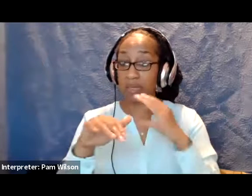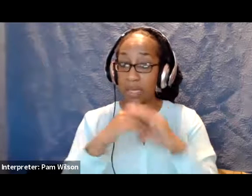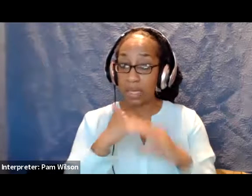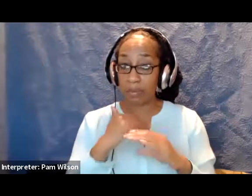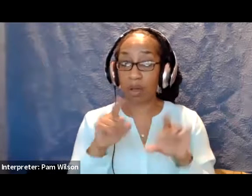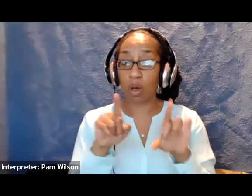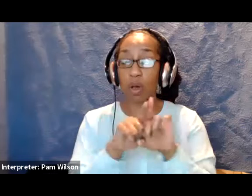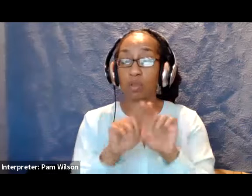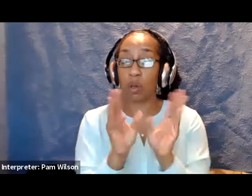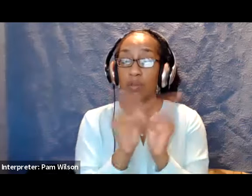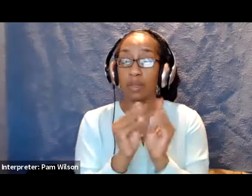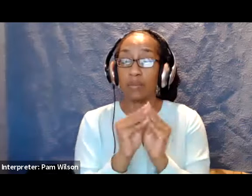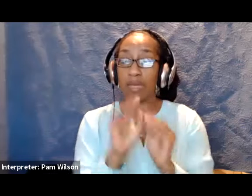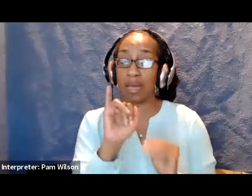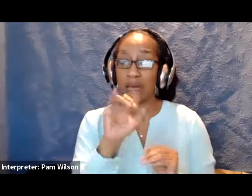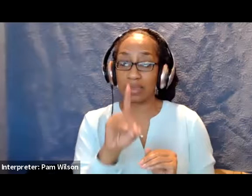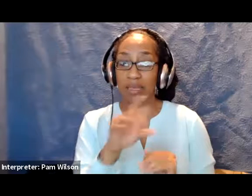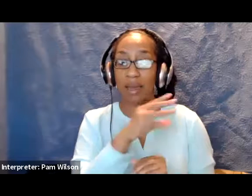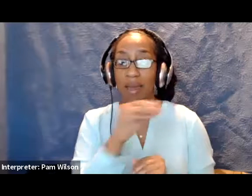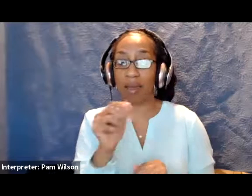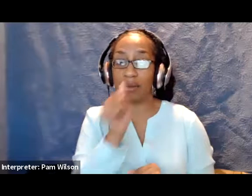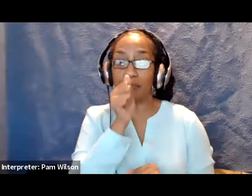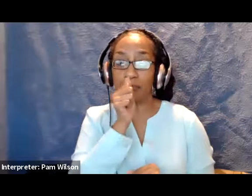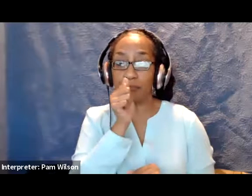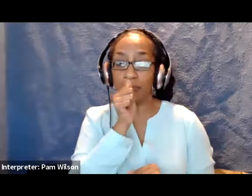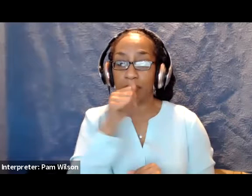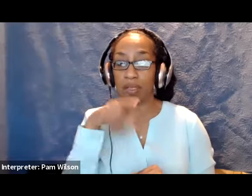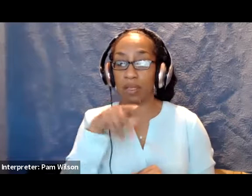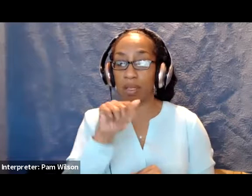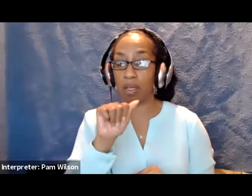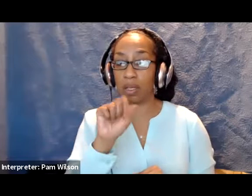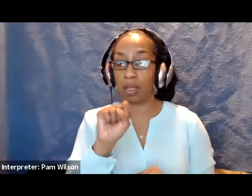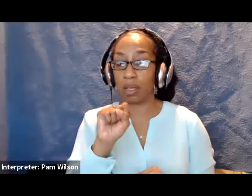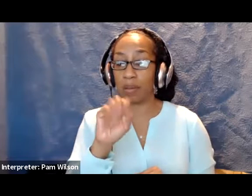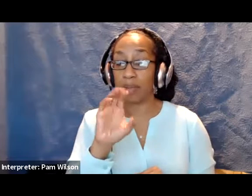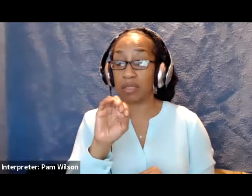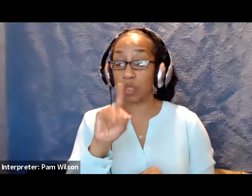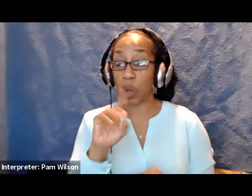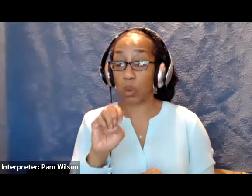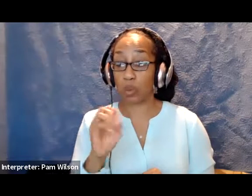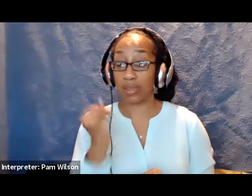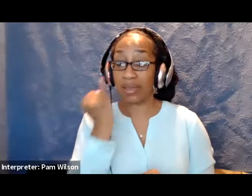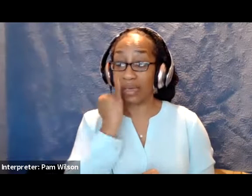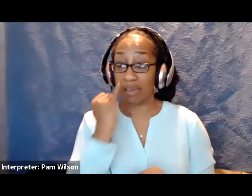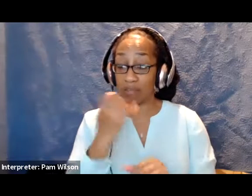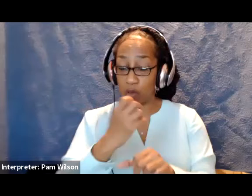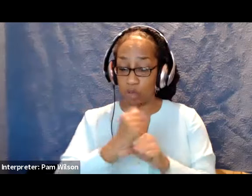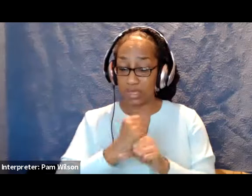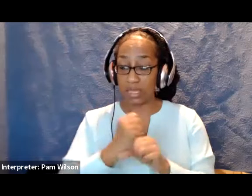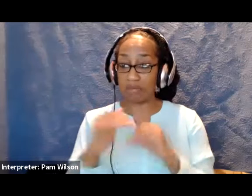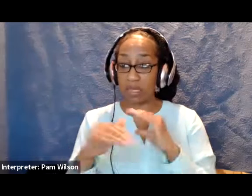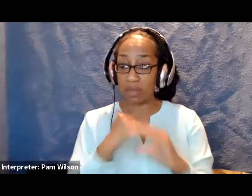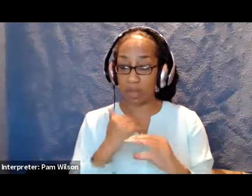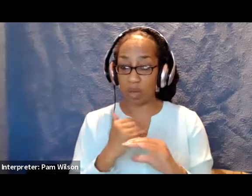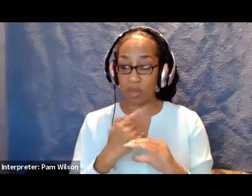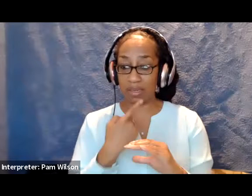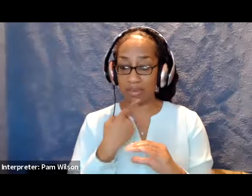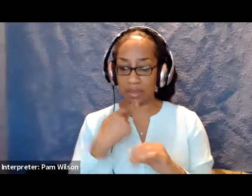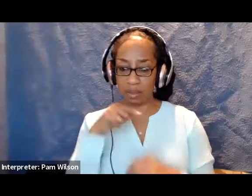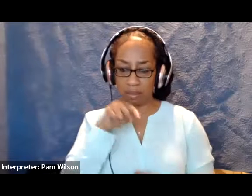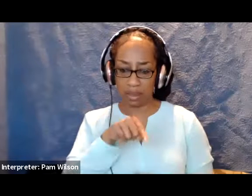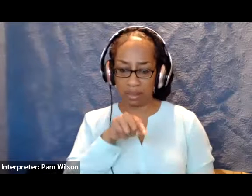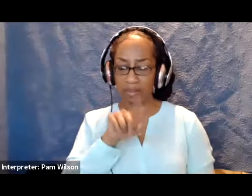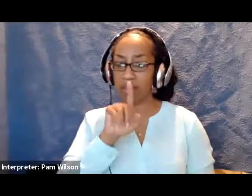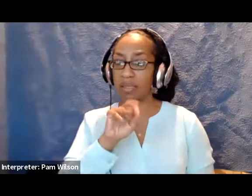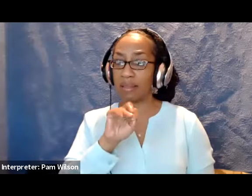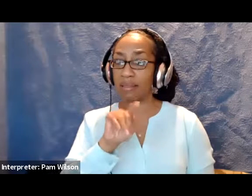also get a passcode. Generally, if they get an email and it says click this link, they will